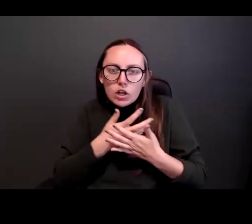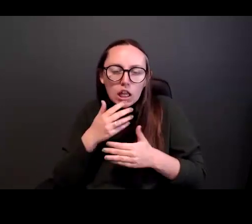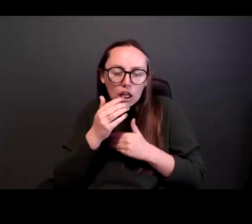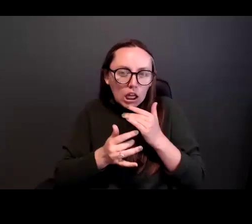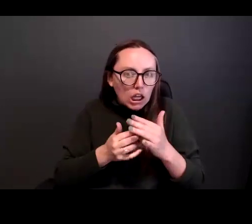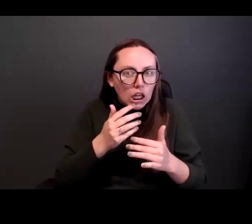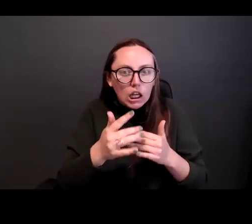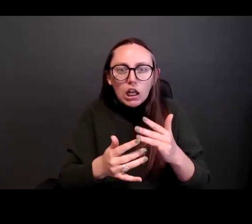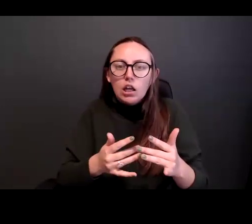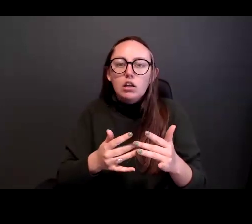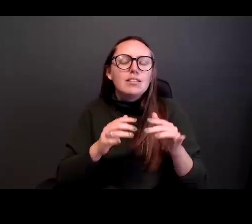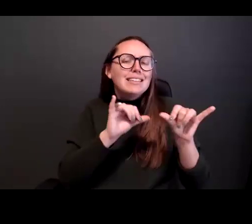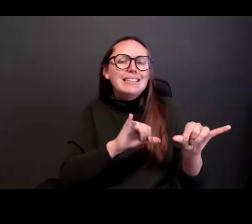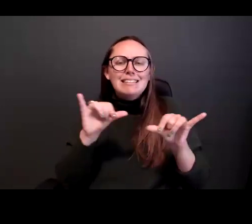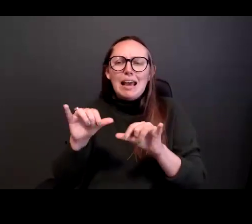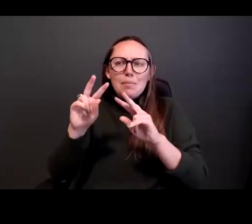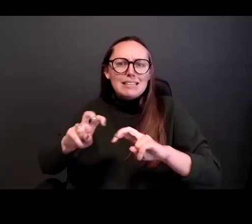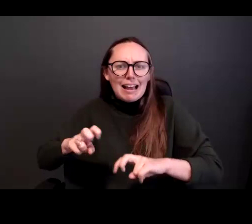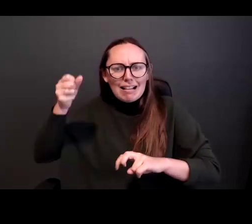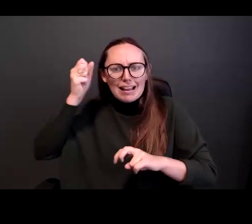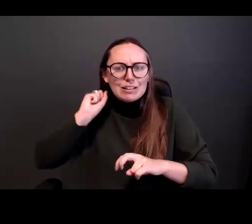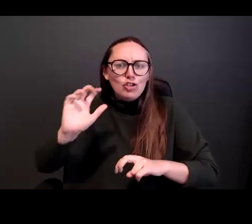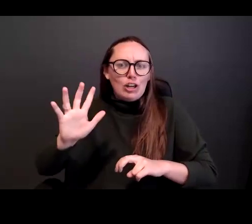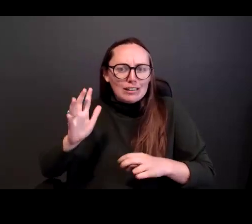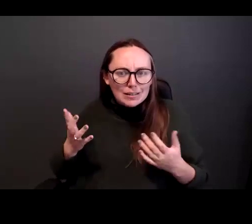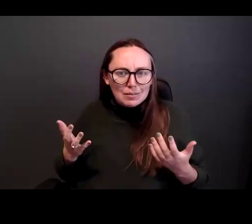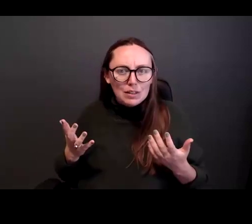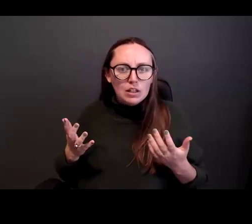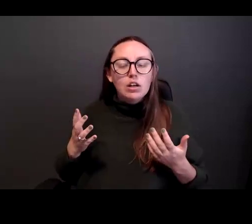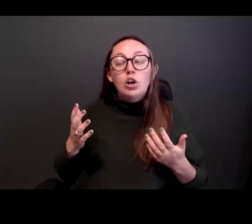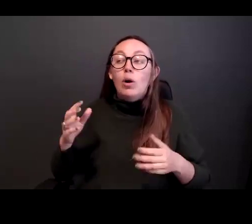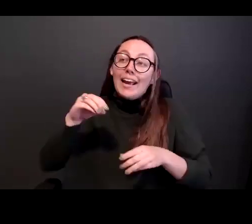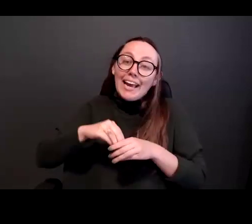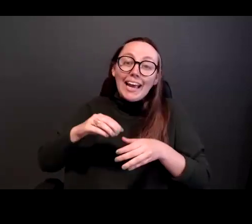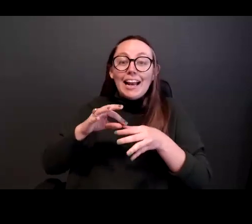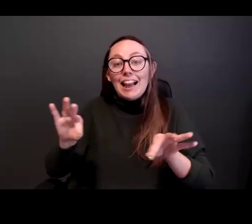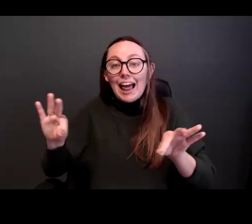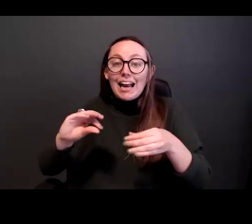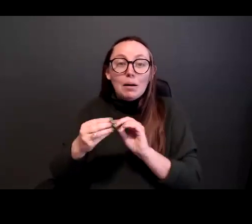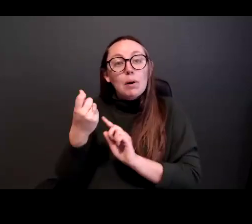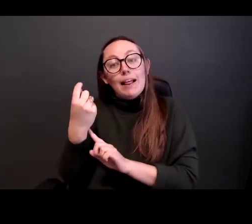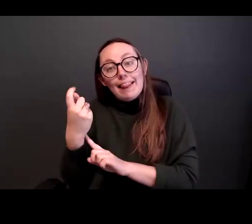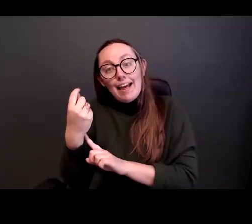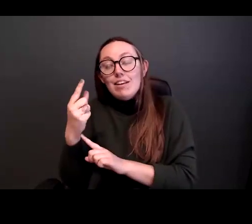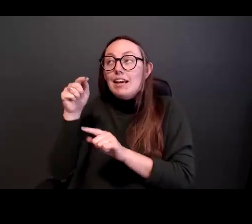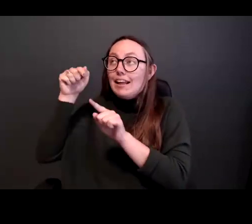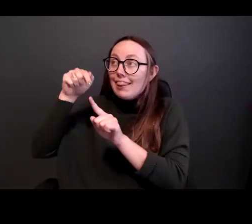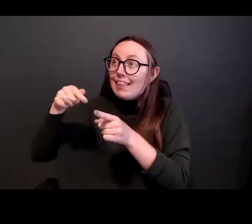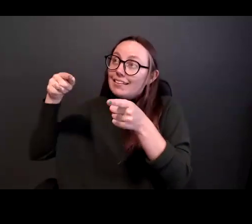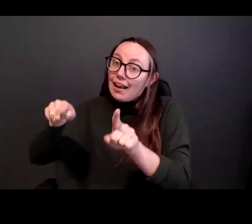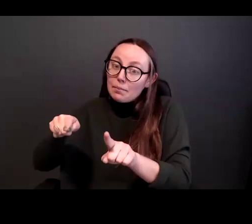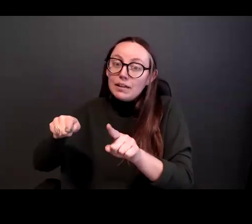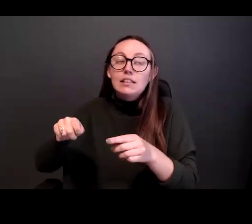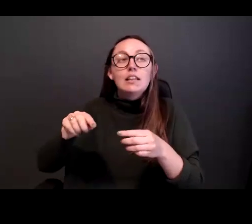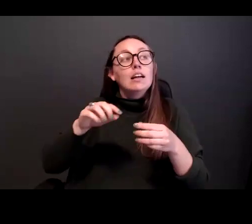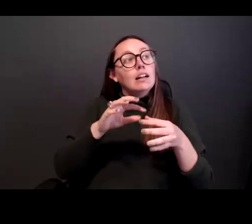analyzing Shakespeare, we would talk about, well, in line 11, this happens, and in line 7, this happens, and those are the connections that we're